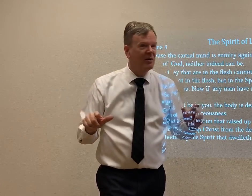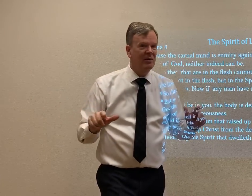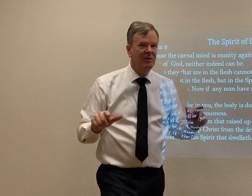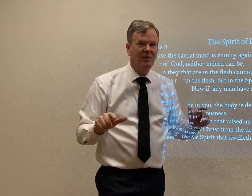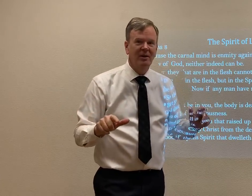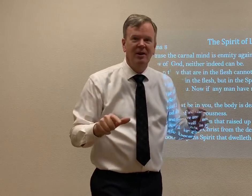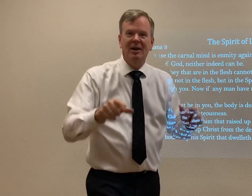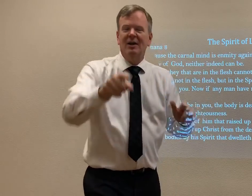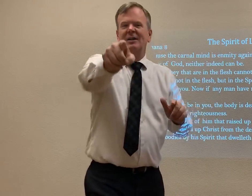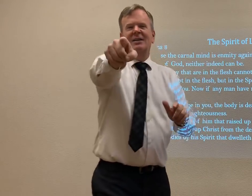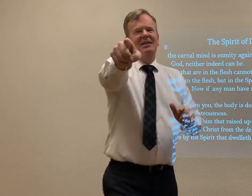Wow.